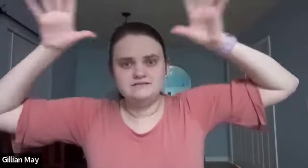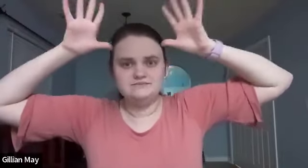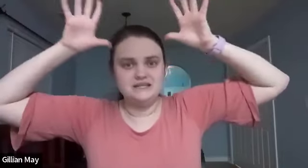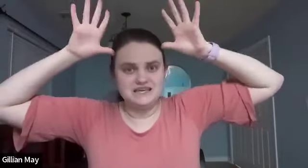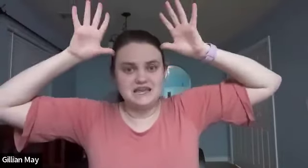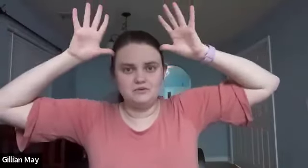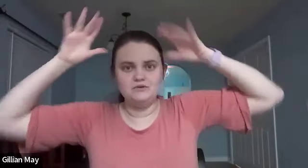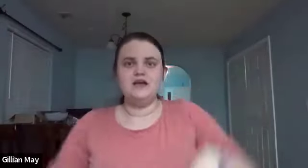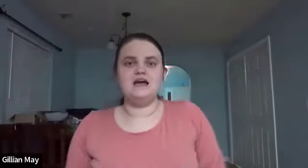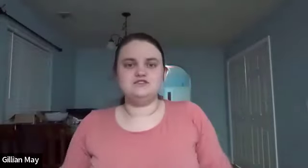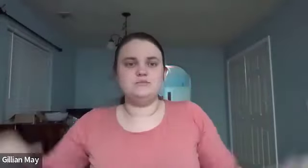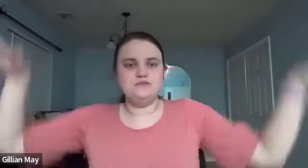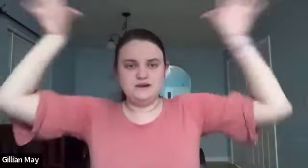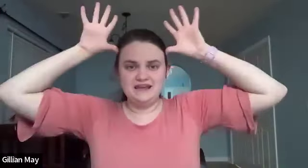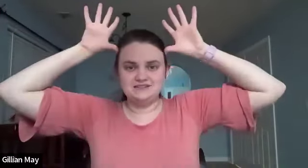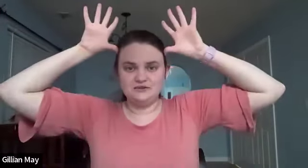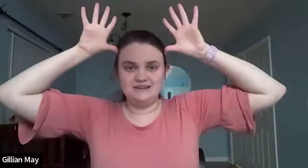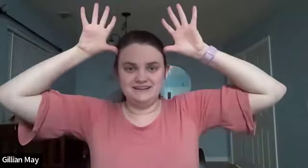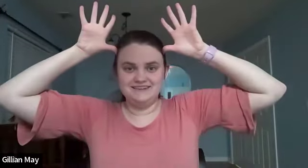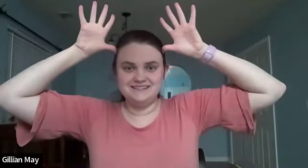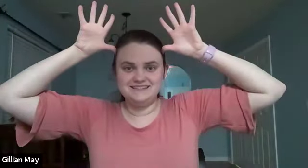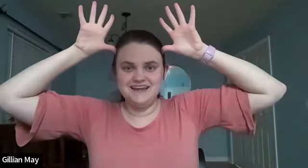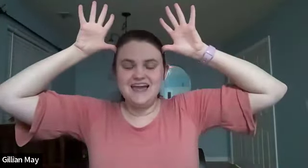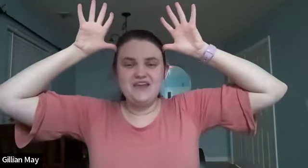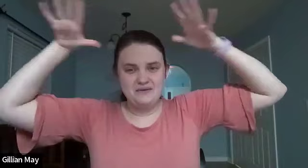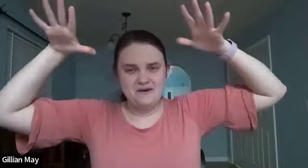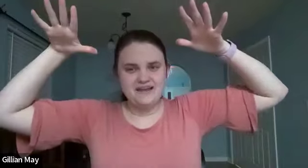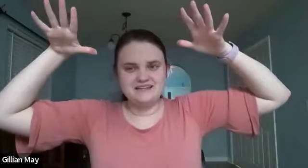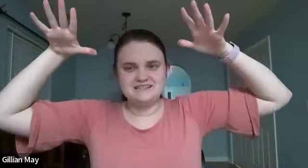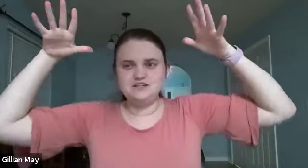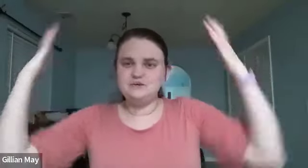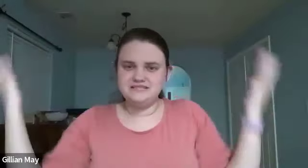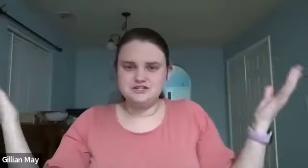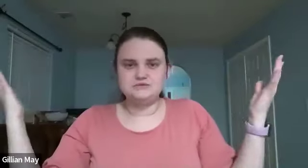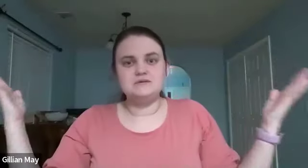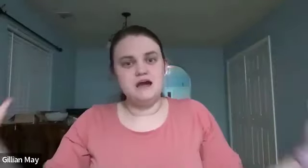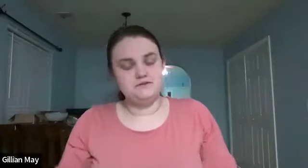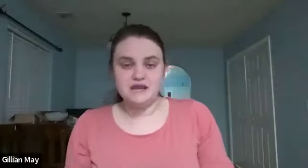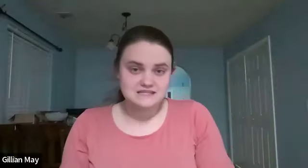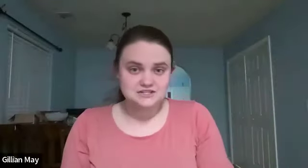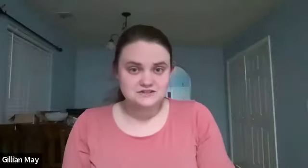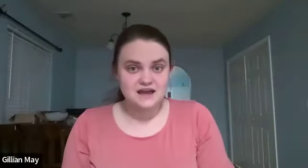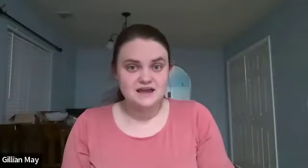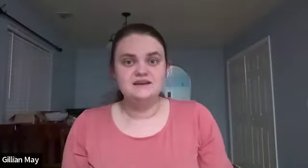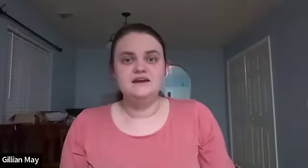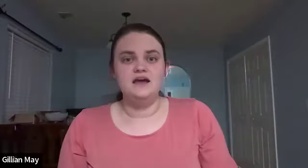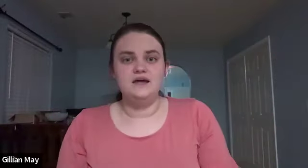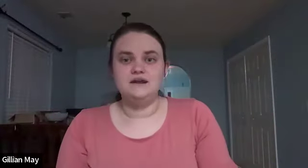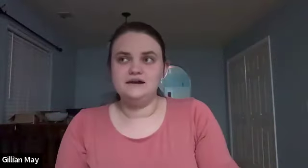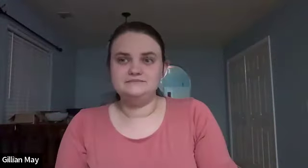but it's the animal. And so they'll put their hands on their head like this. And that way it's like, when teachers would say, well, have your hands at your side and